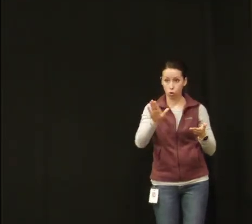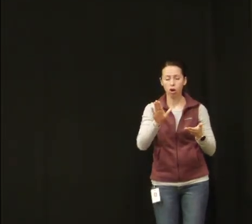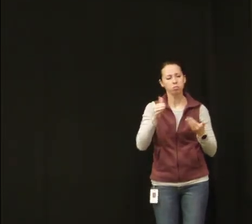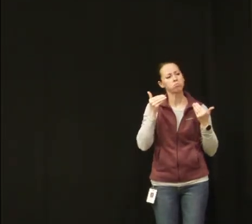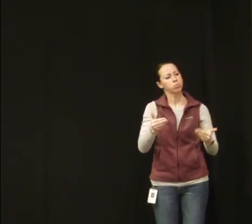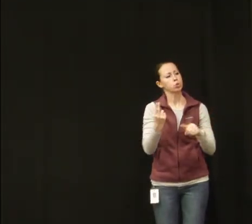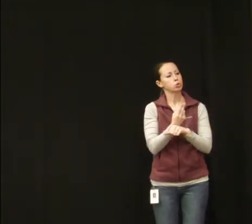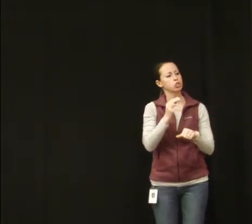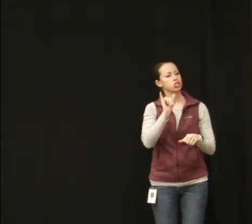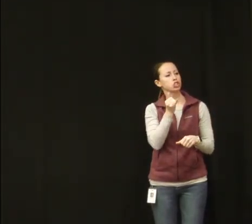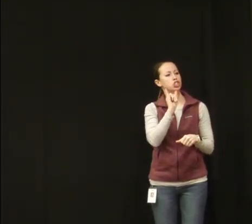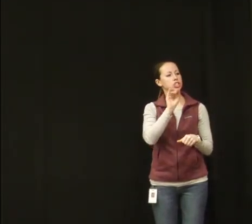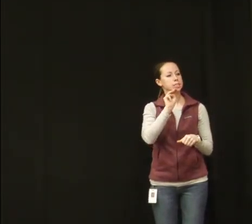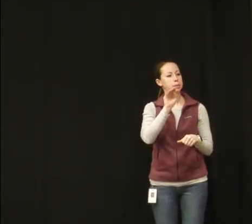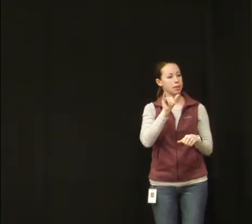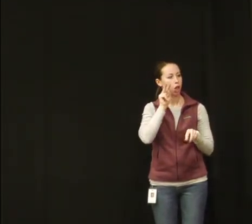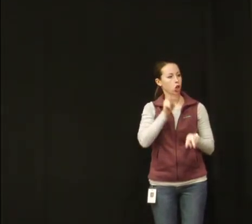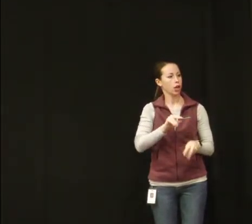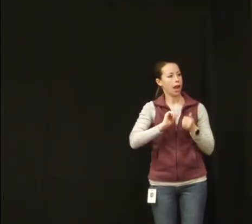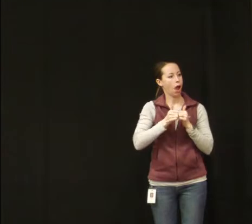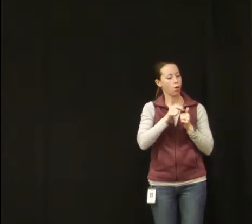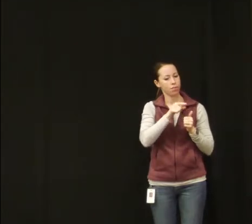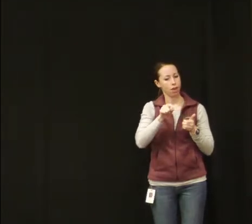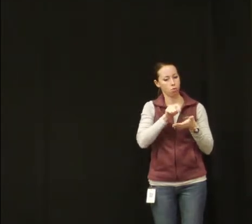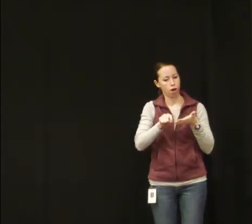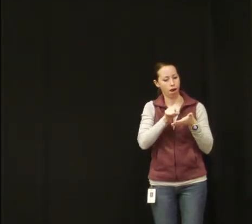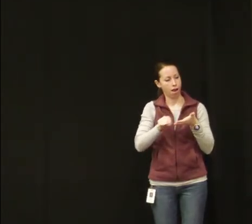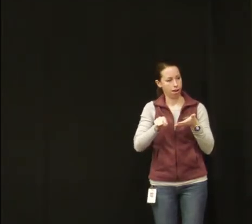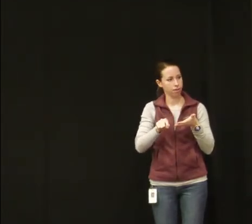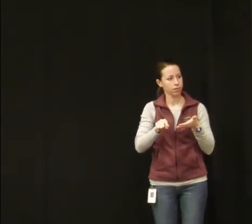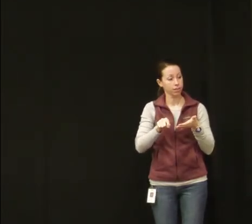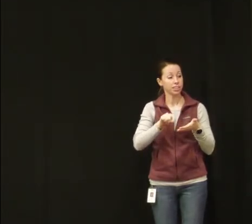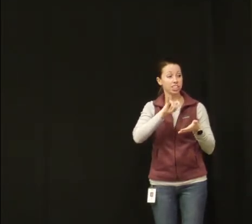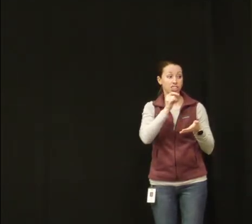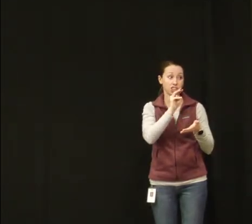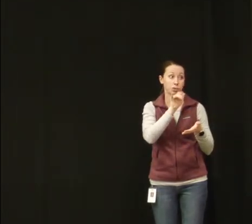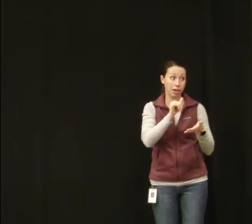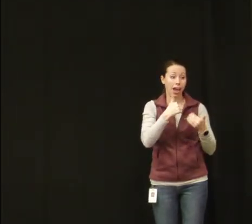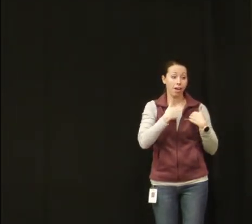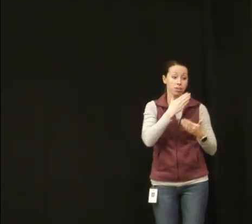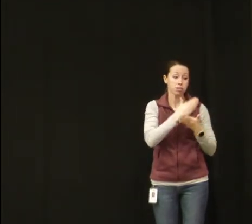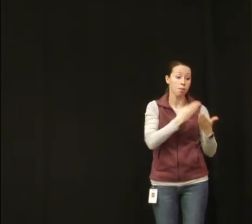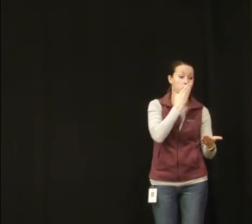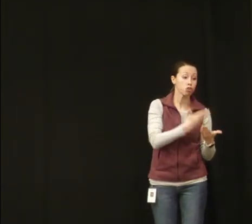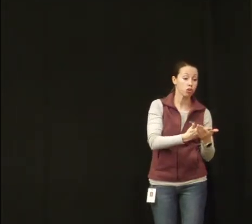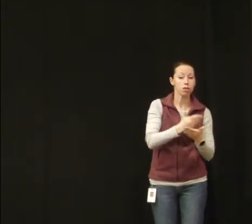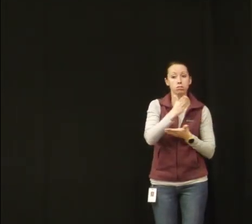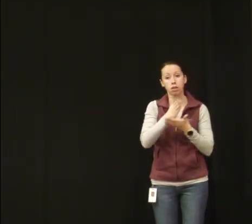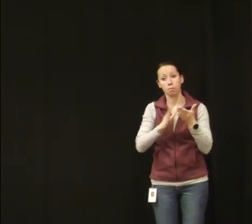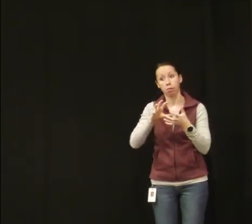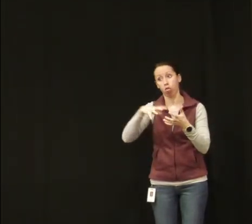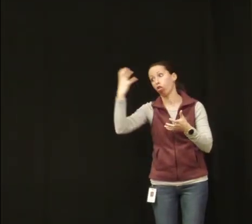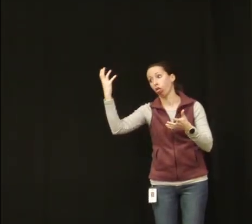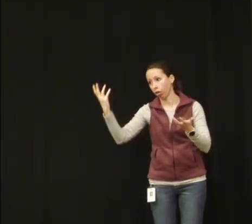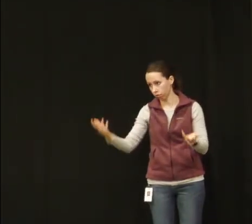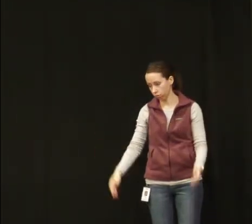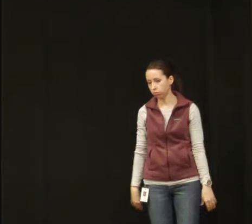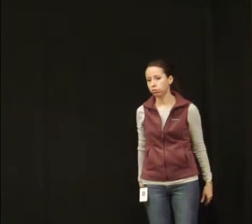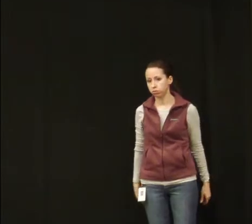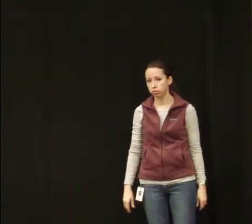Jimmy's and look at how they did it. Jimmy has some good ones and he has some poo-poo ones. So, we'll talk about that.